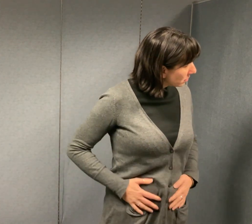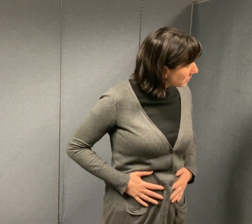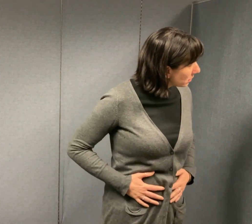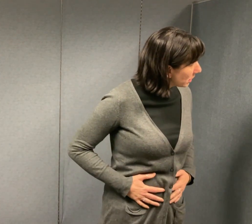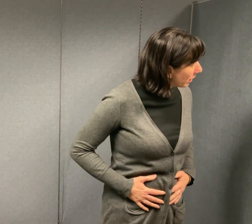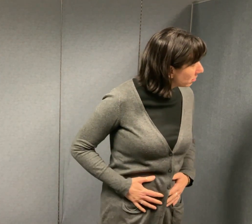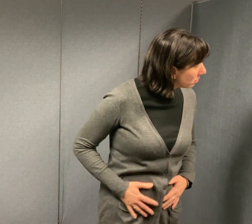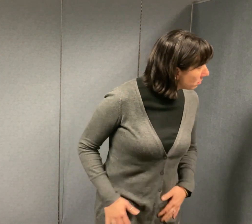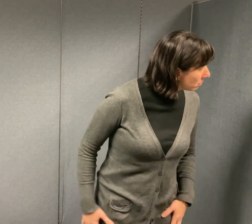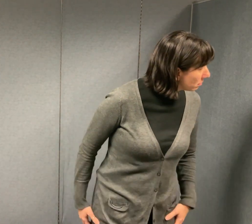Ten.